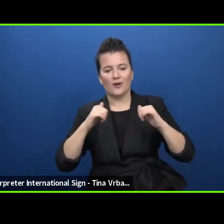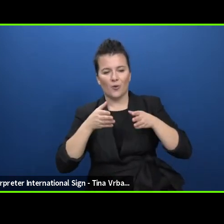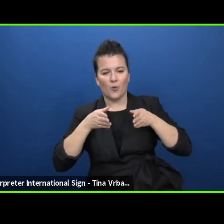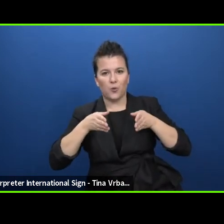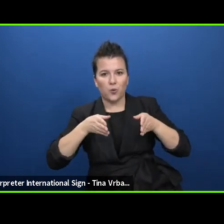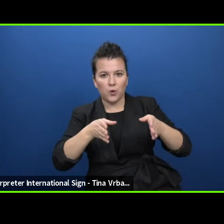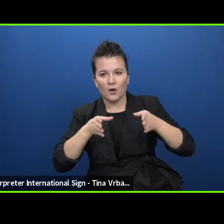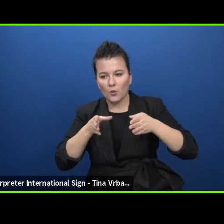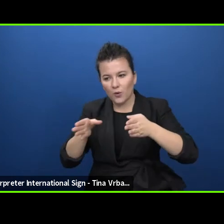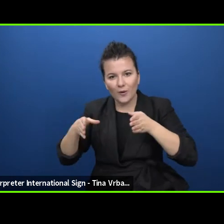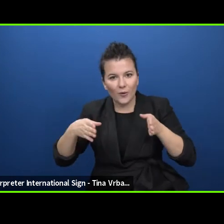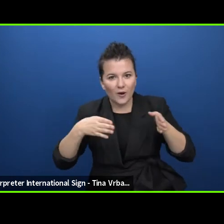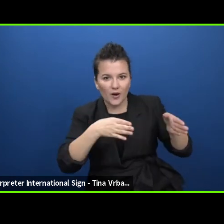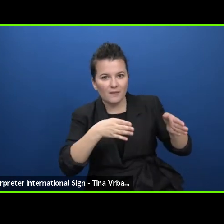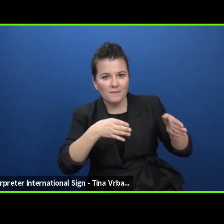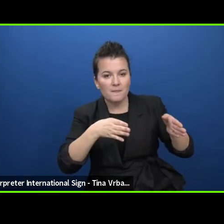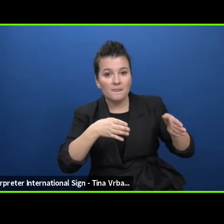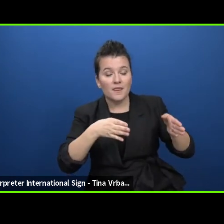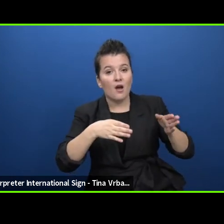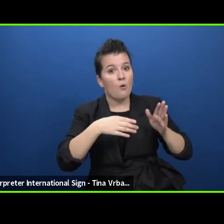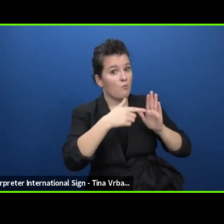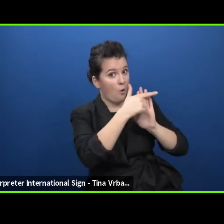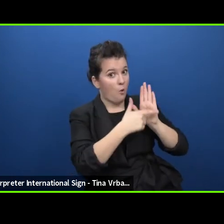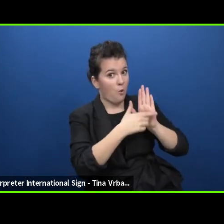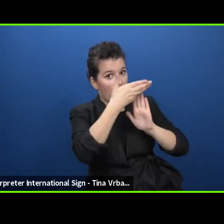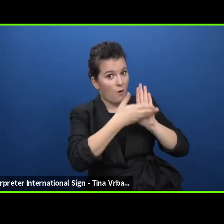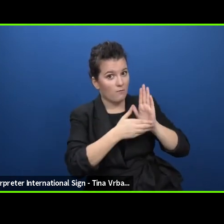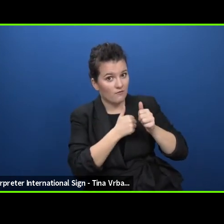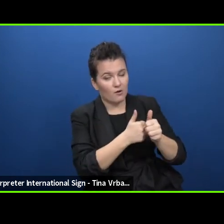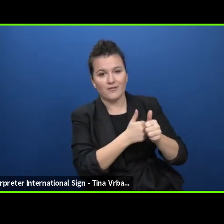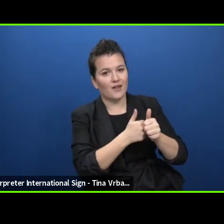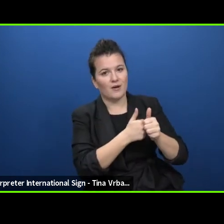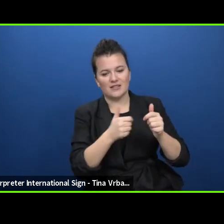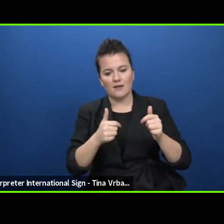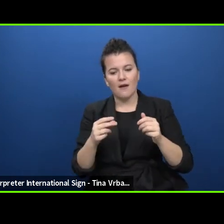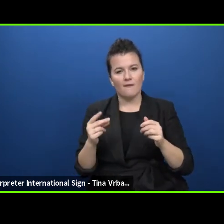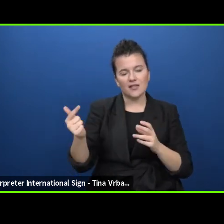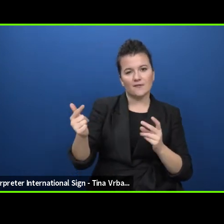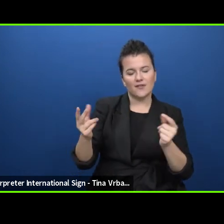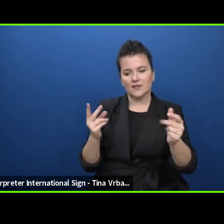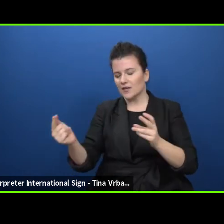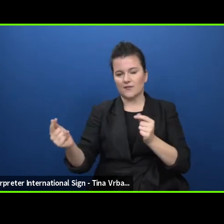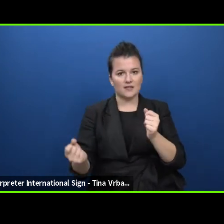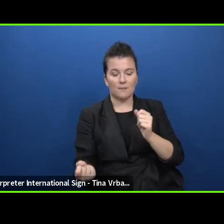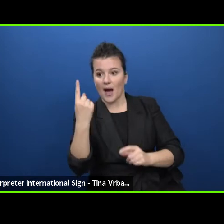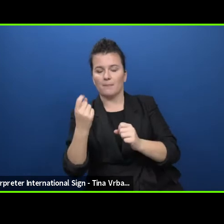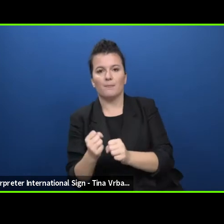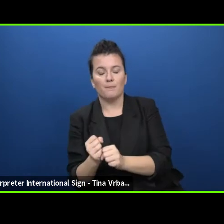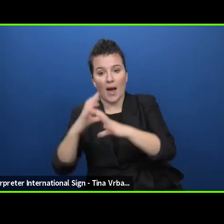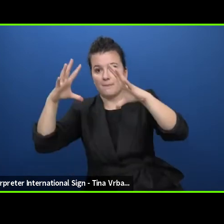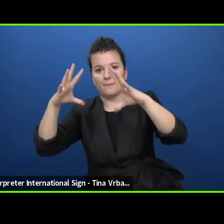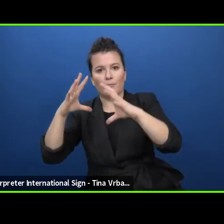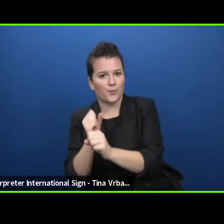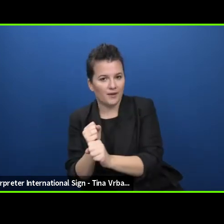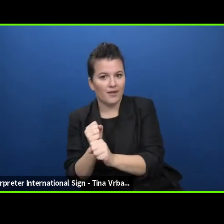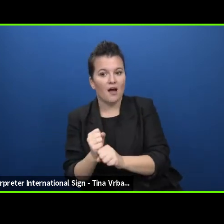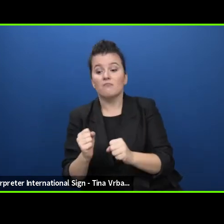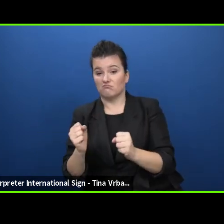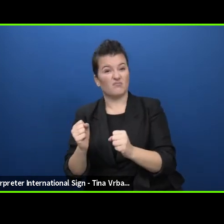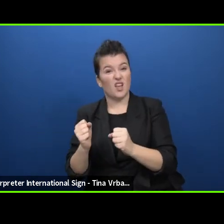institutions. So their theater is quick. Disguise as street vendors. They pack their stages,